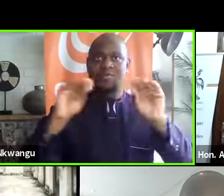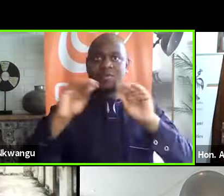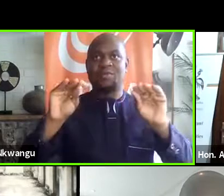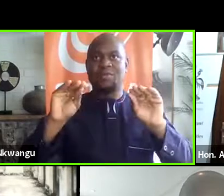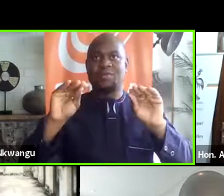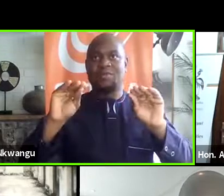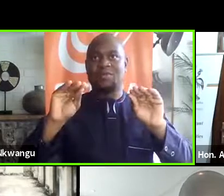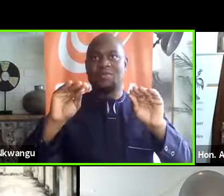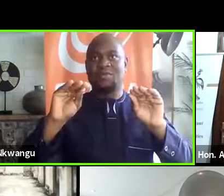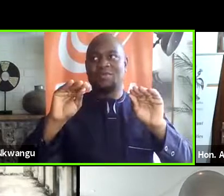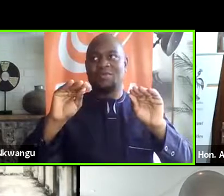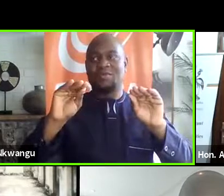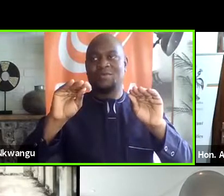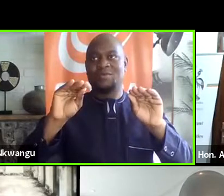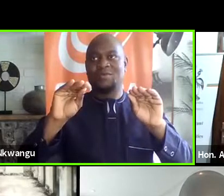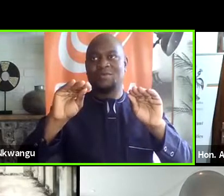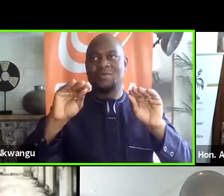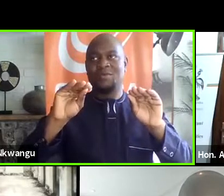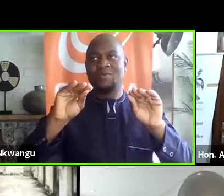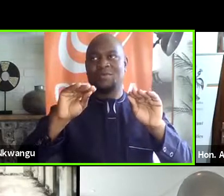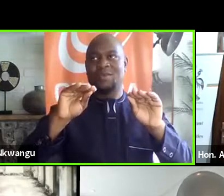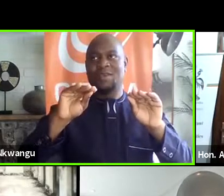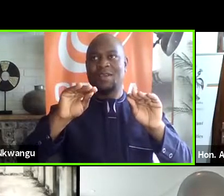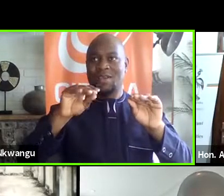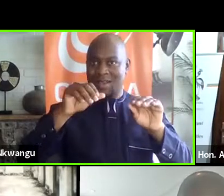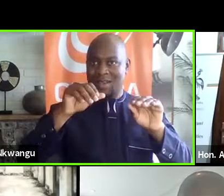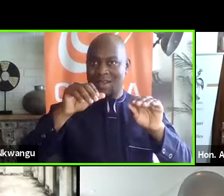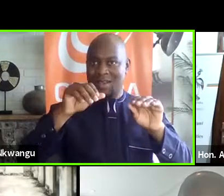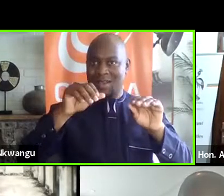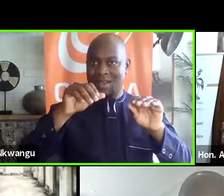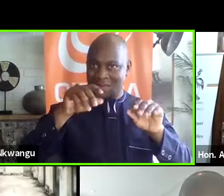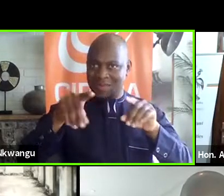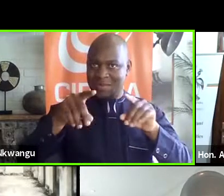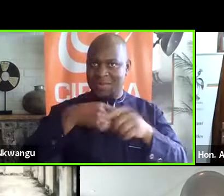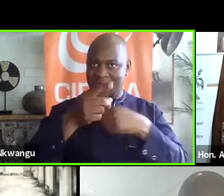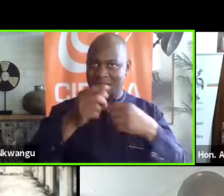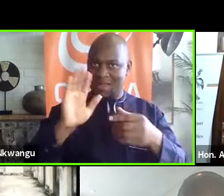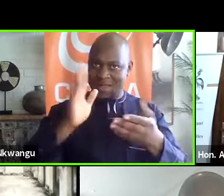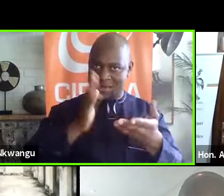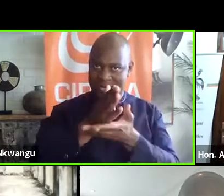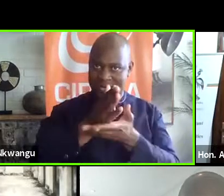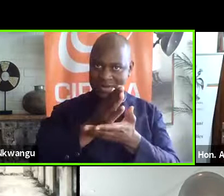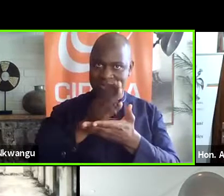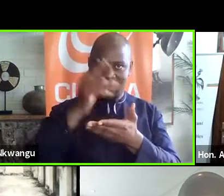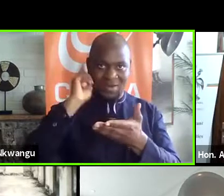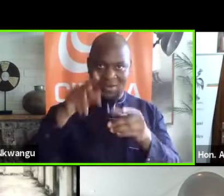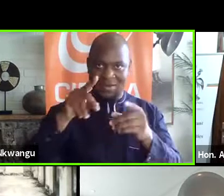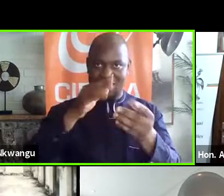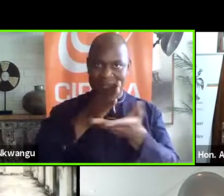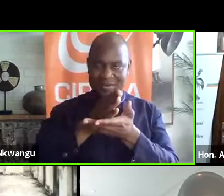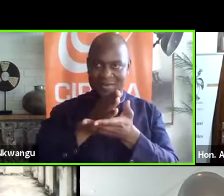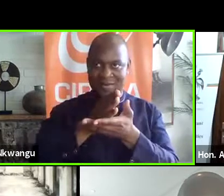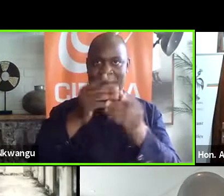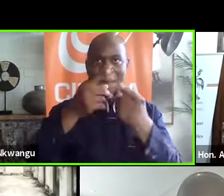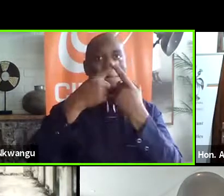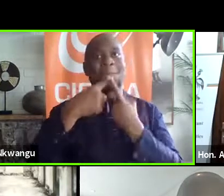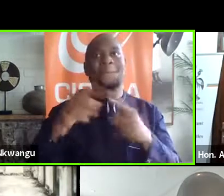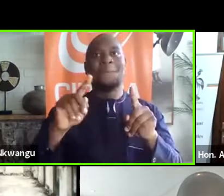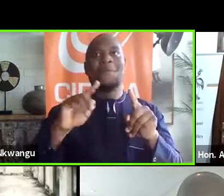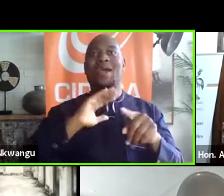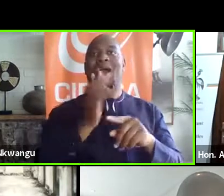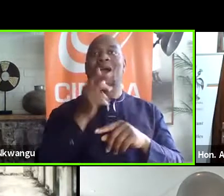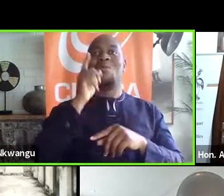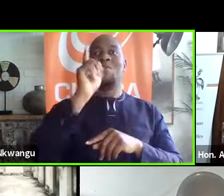an example, UNID. We have tried to teach, we have tried to sensitize our deaf people about the